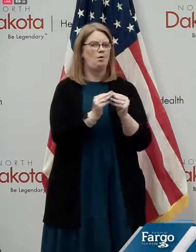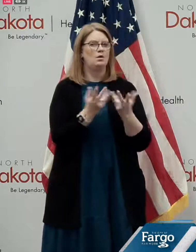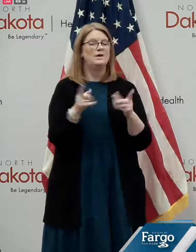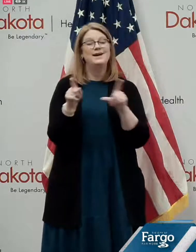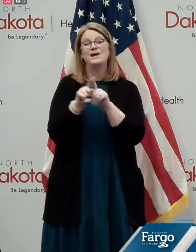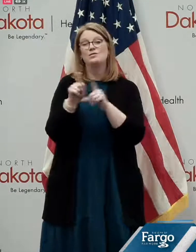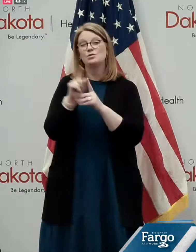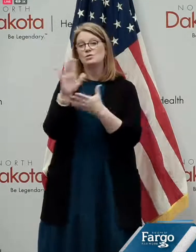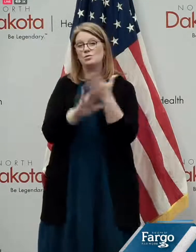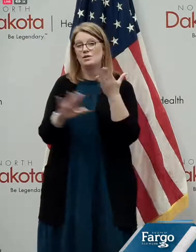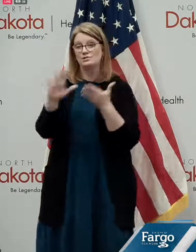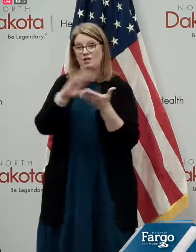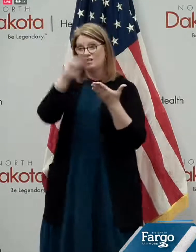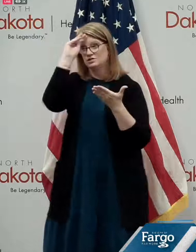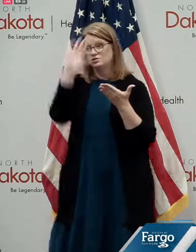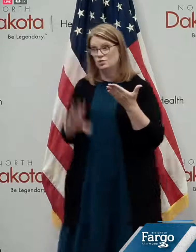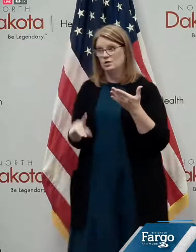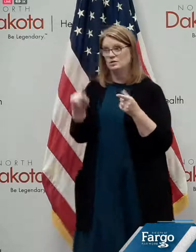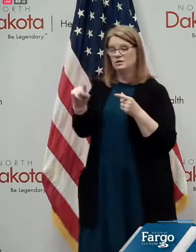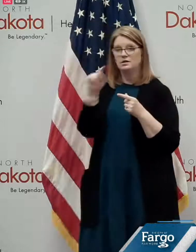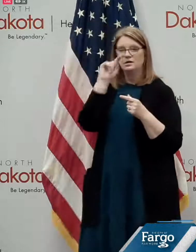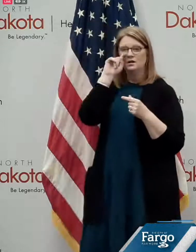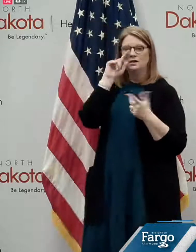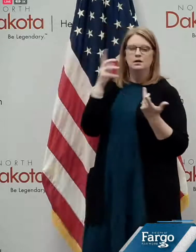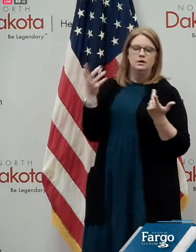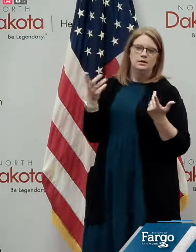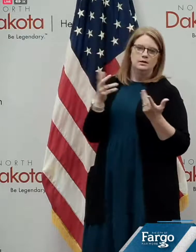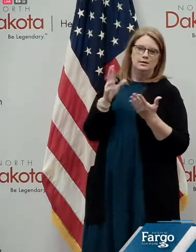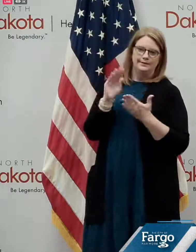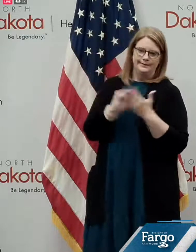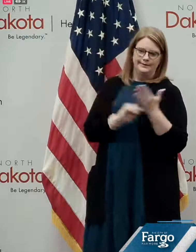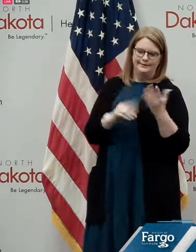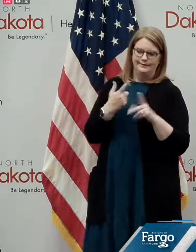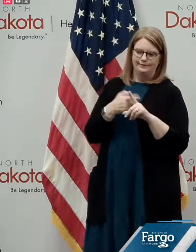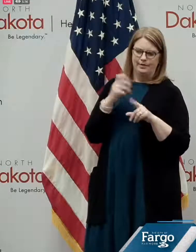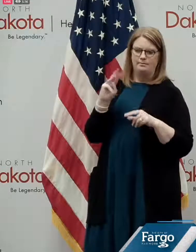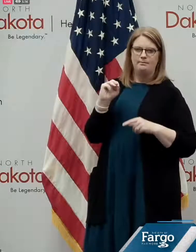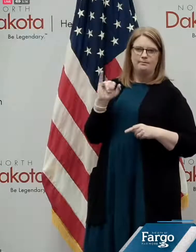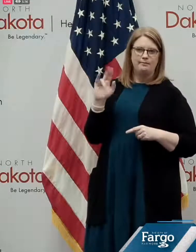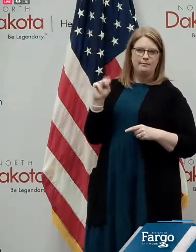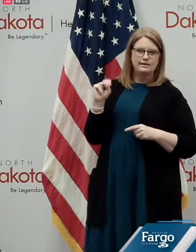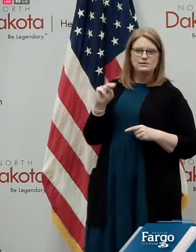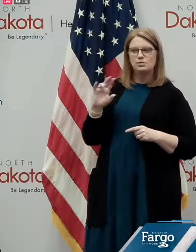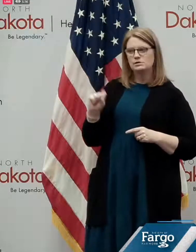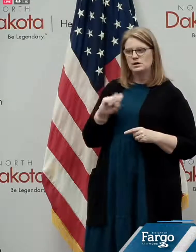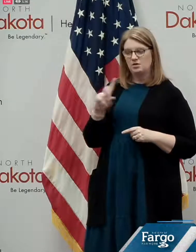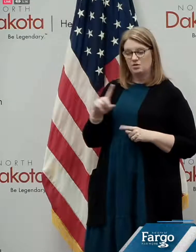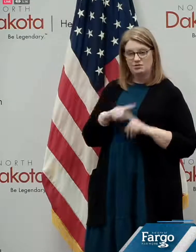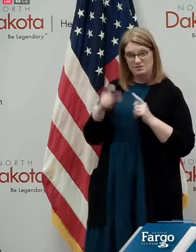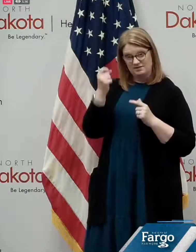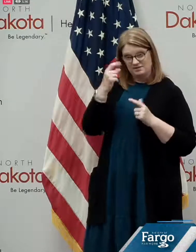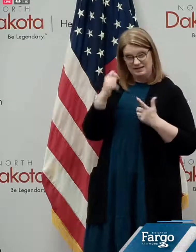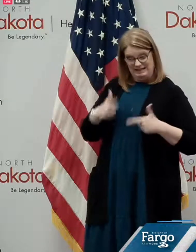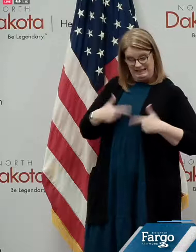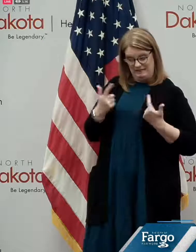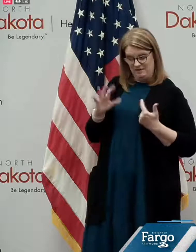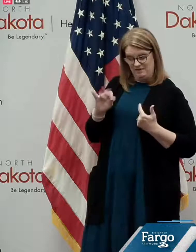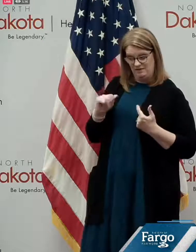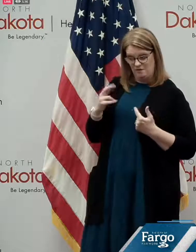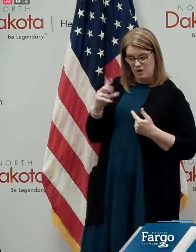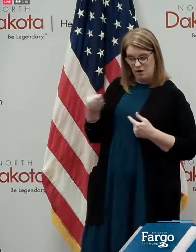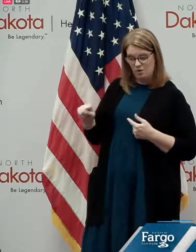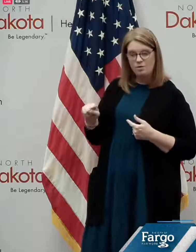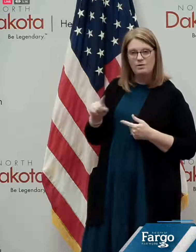college students. So if we have a college student, that says that say they're from Minnesota or South Dakota, but they're living in Fargo, we're trying to make sure those